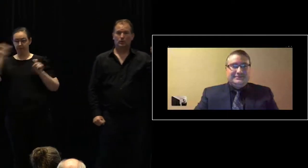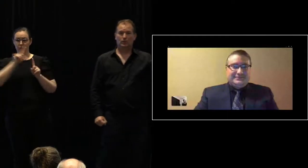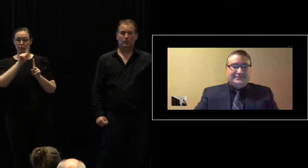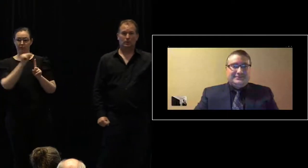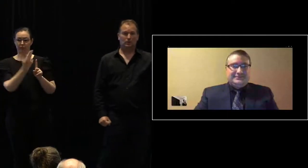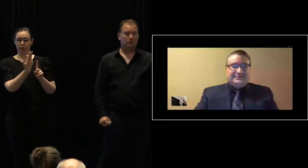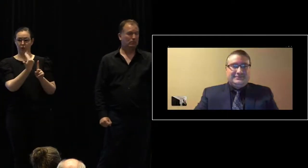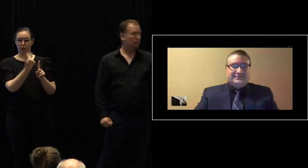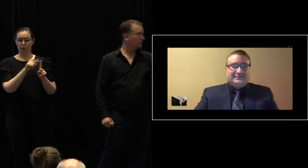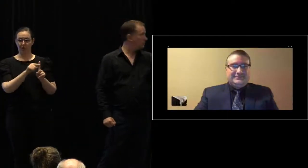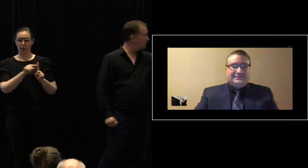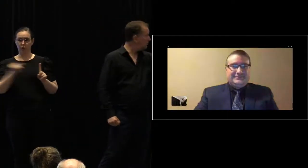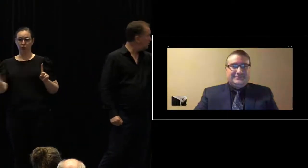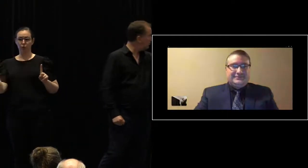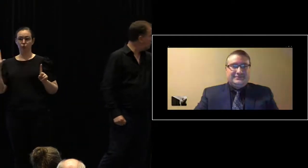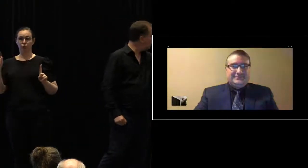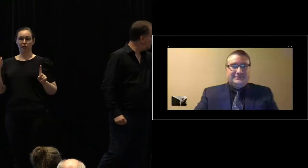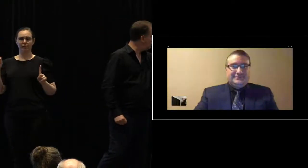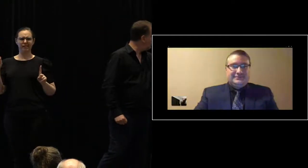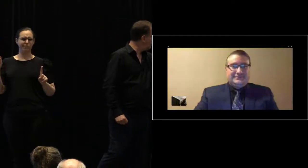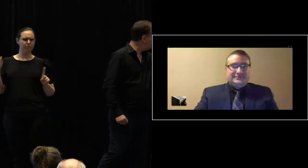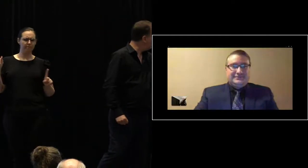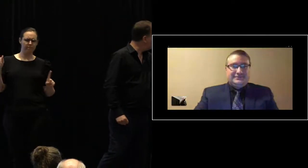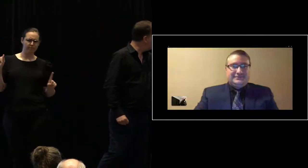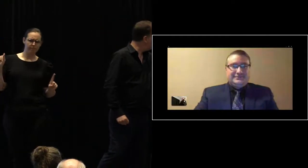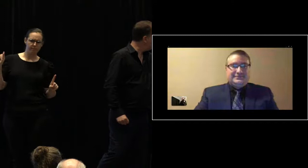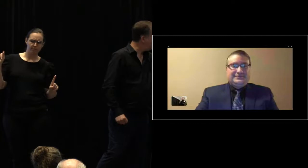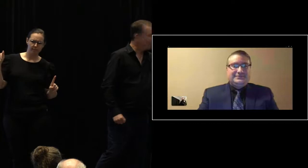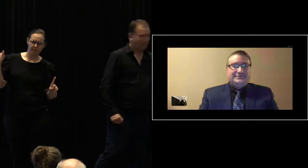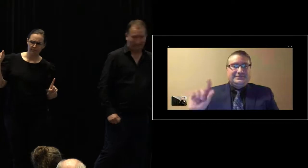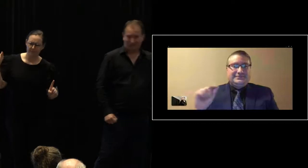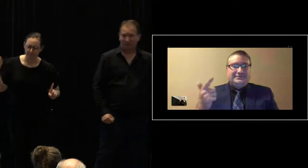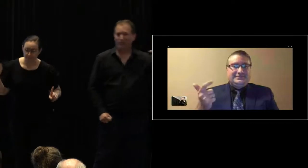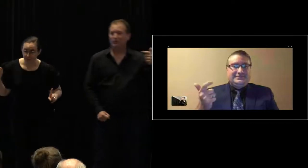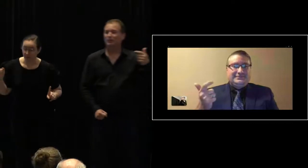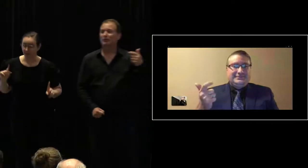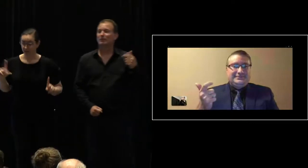across our country. He was the president, oh, Frank,